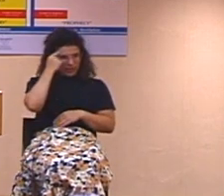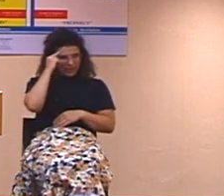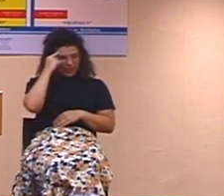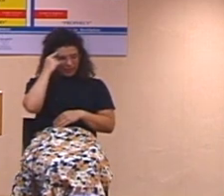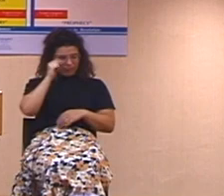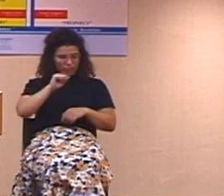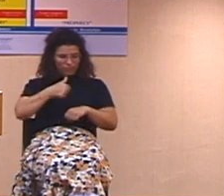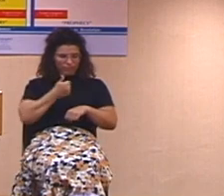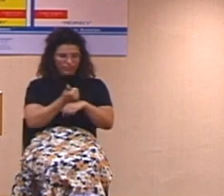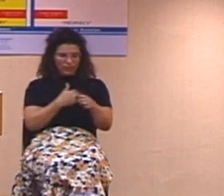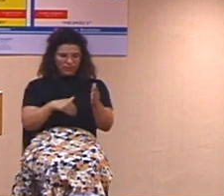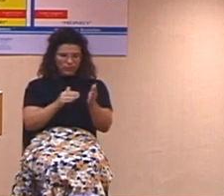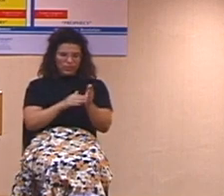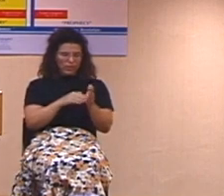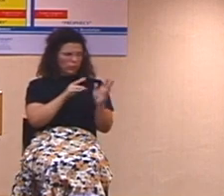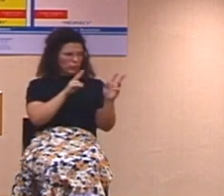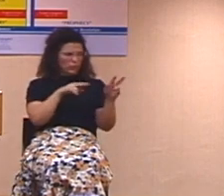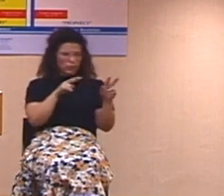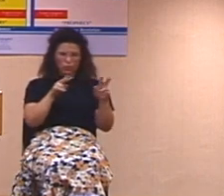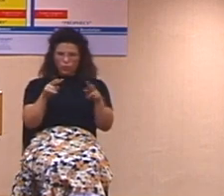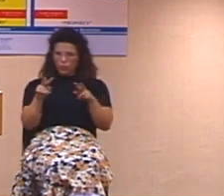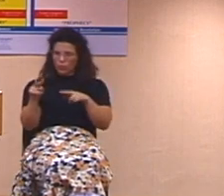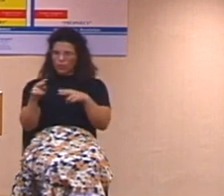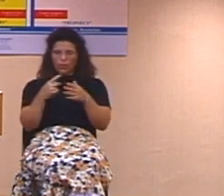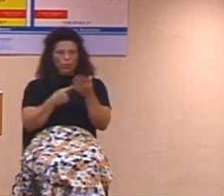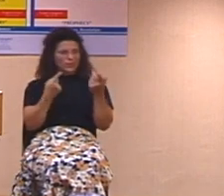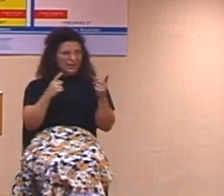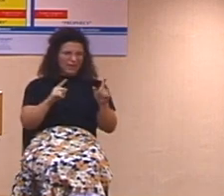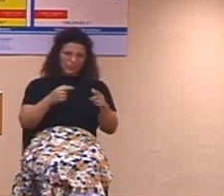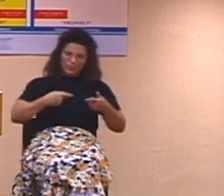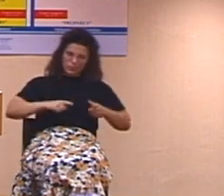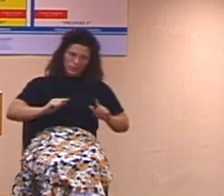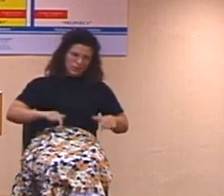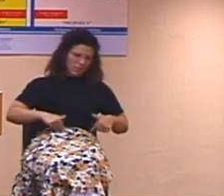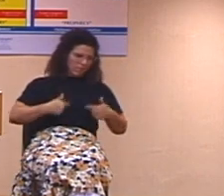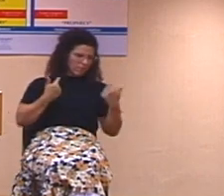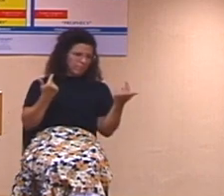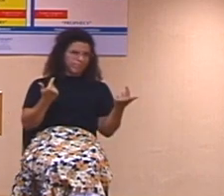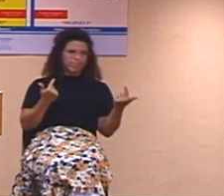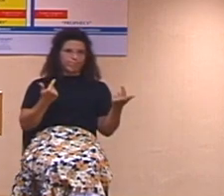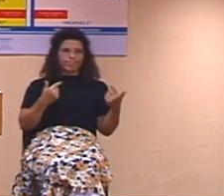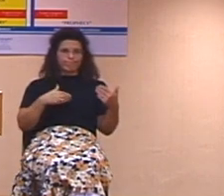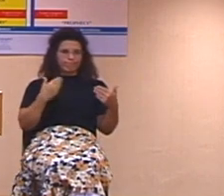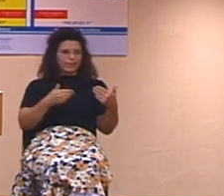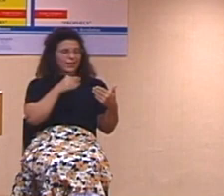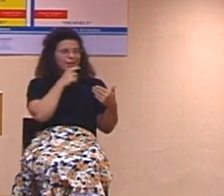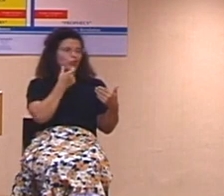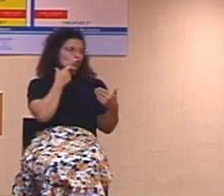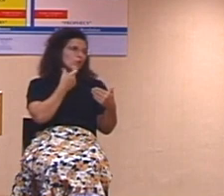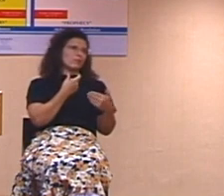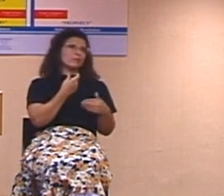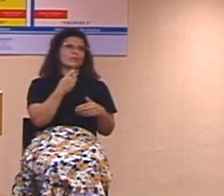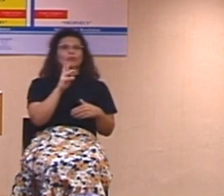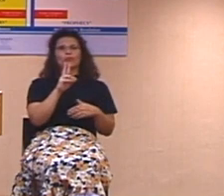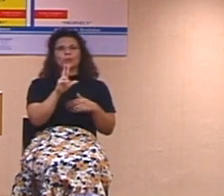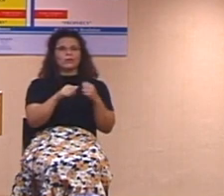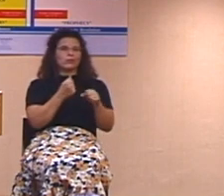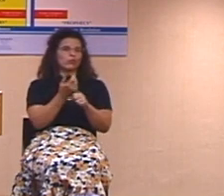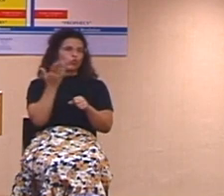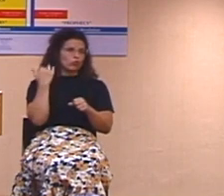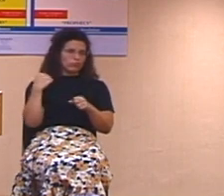as we look around what's happened over lifetimes, not just the last couple years.